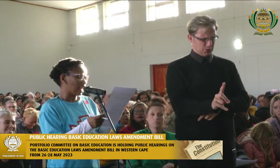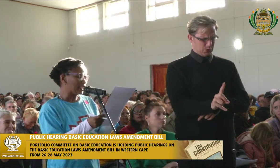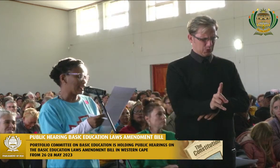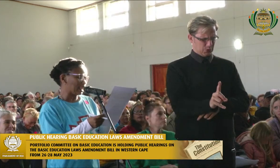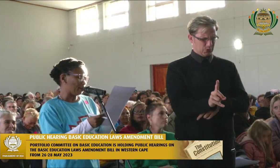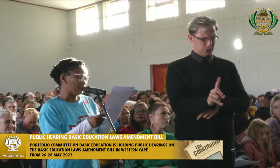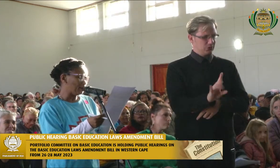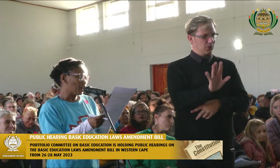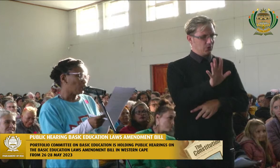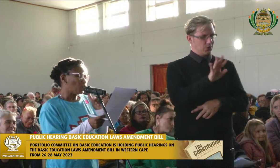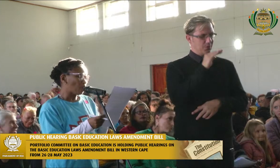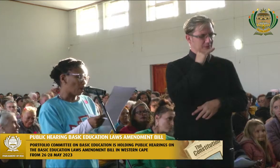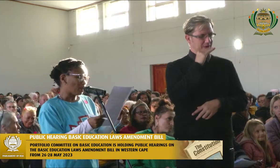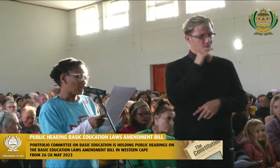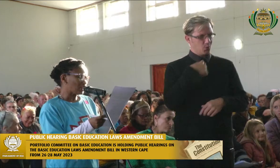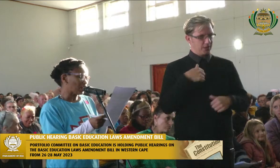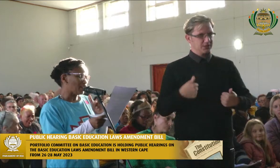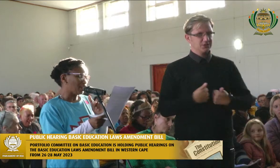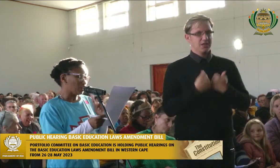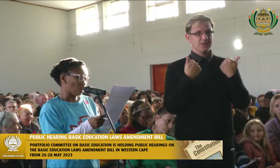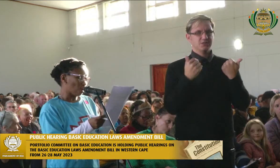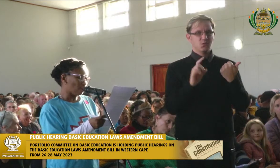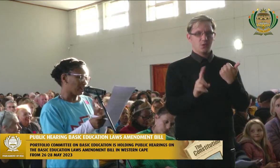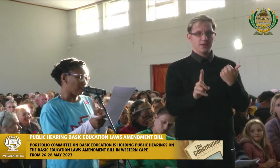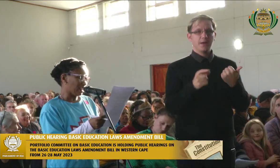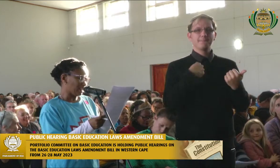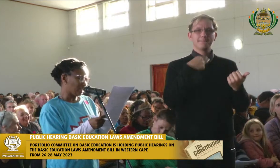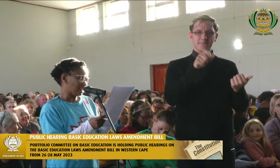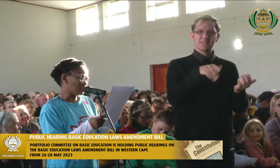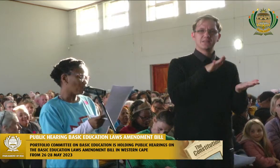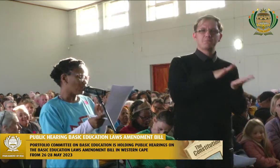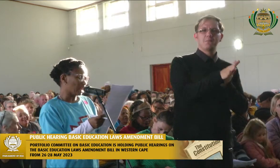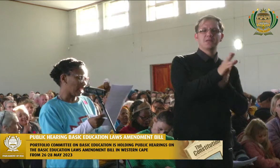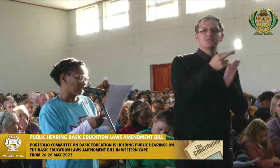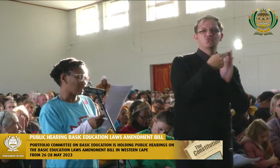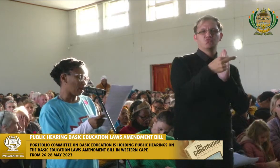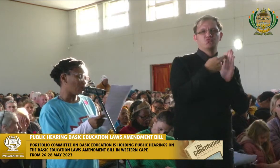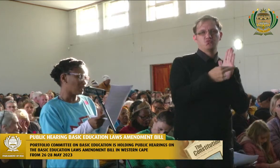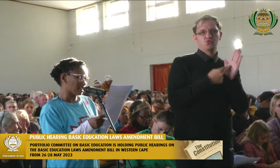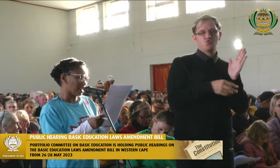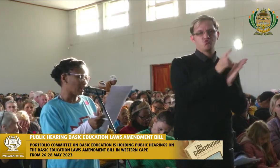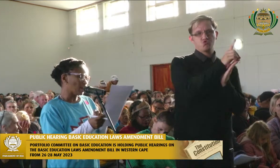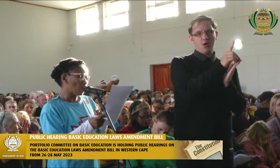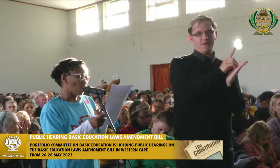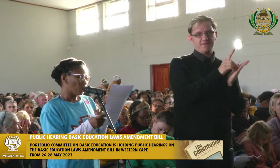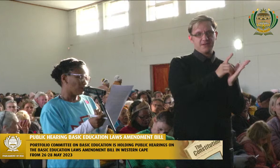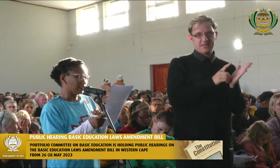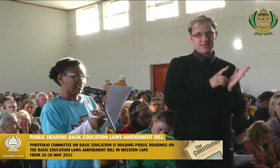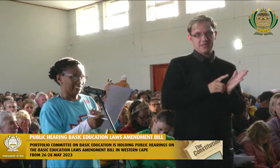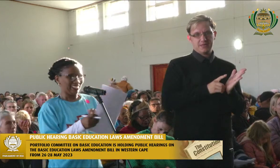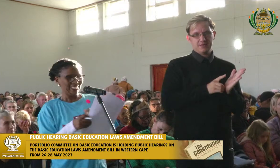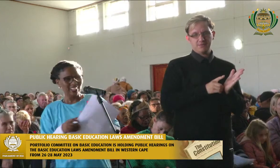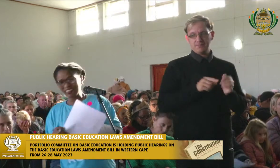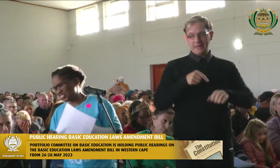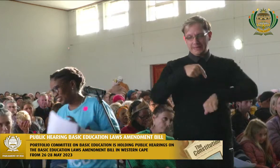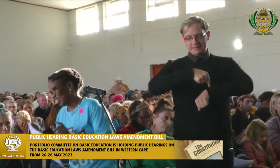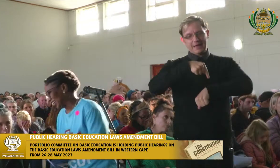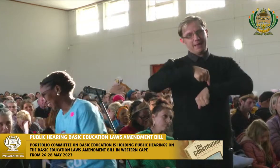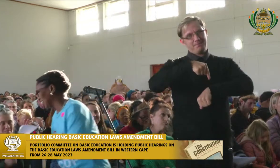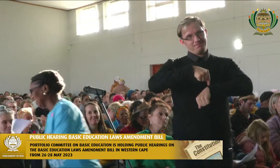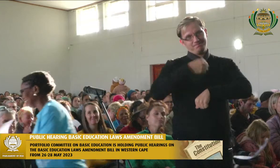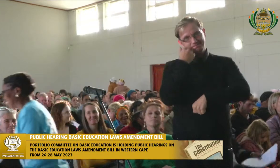We challenge them to publish the draft regulations. We challenge them to say... Your time is up, ma'am.